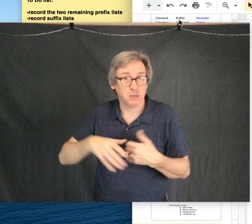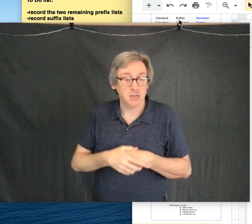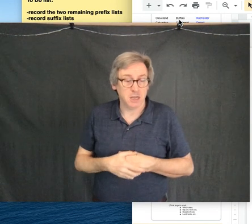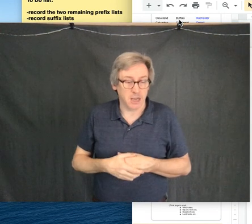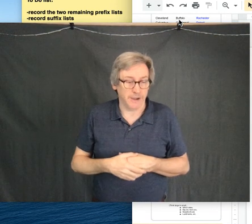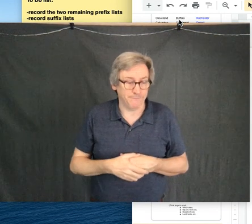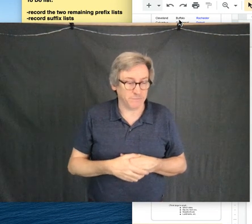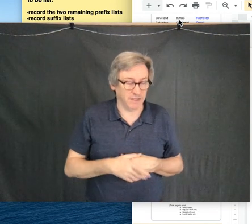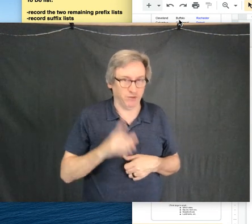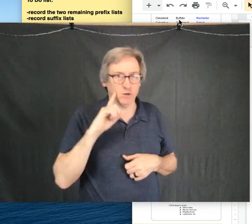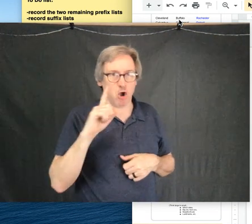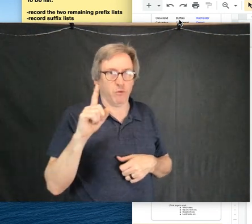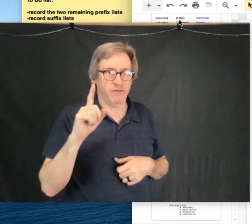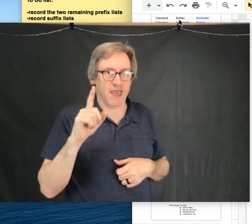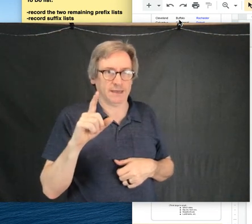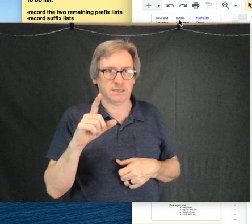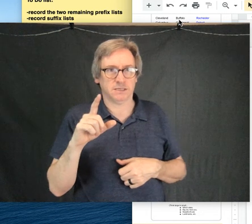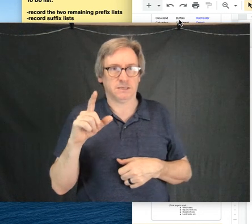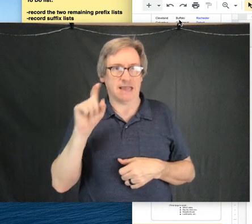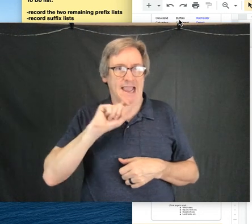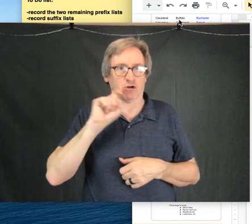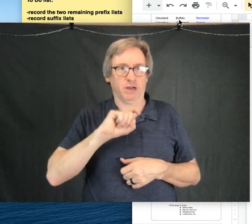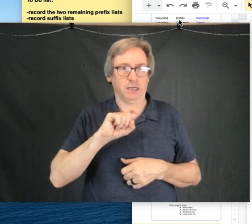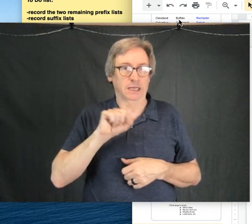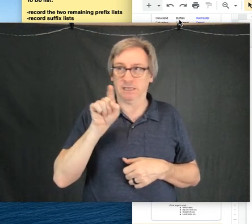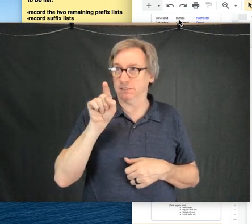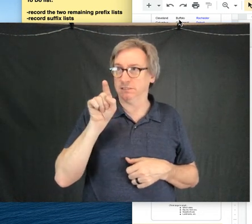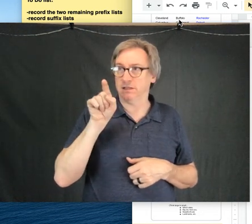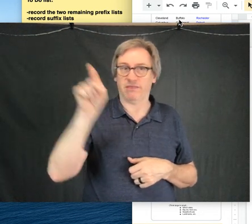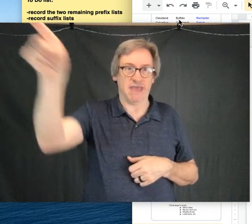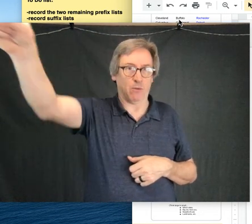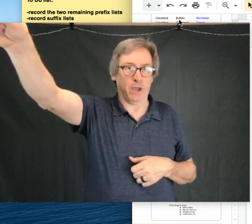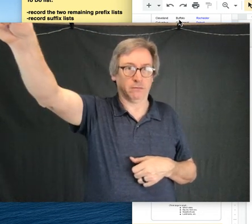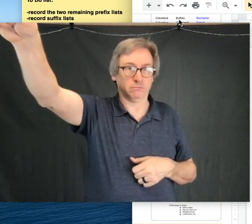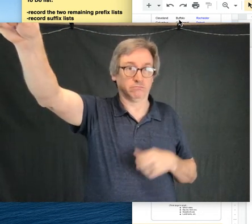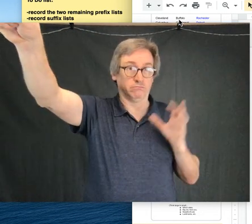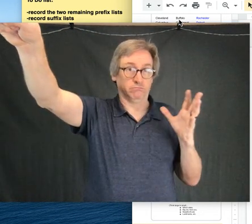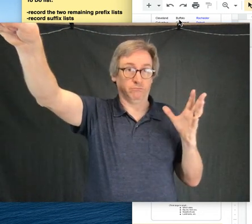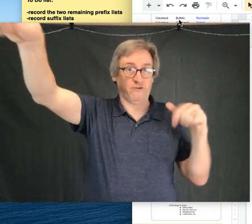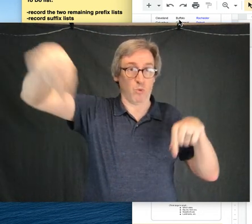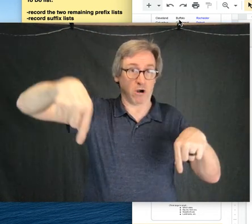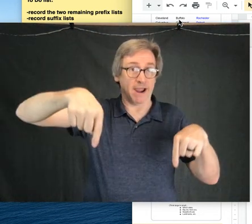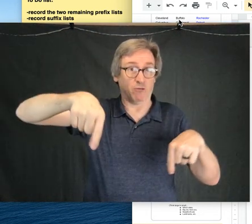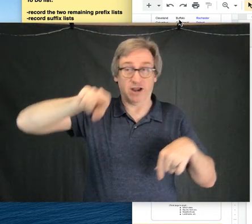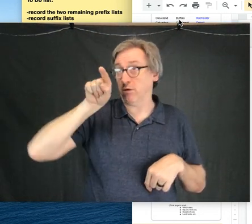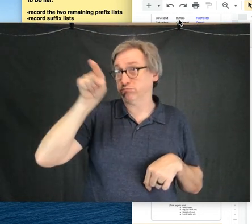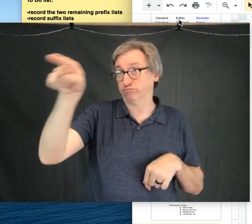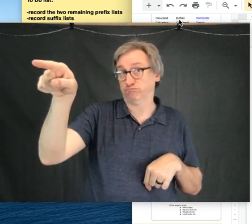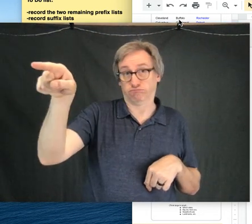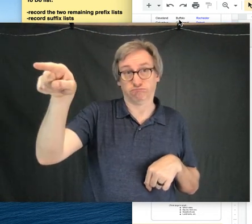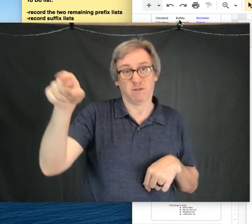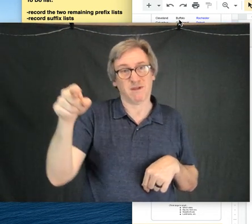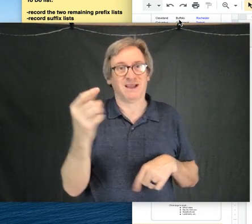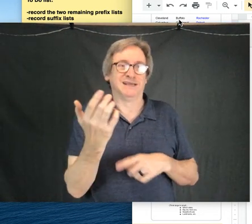helps. If you know that Akron is that way from where I am right